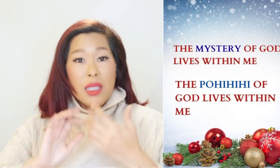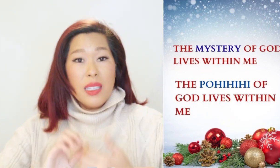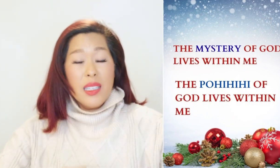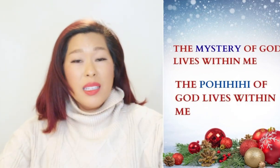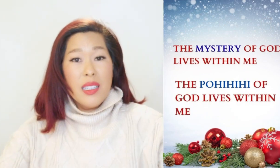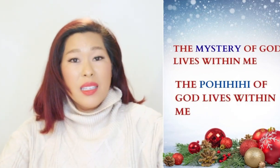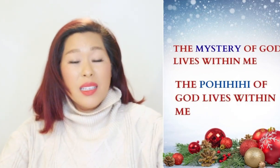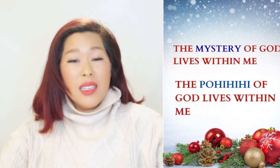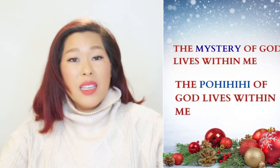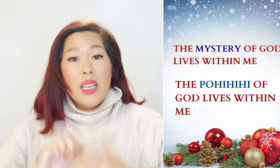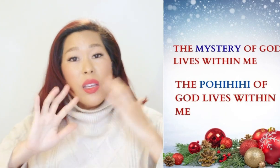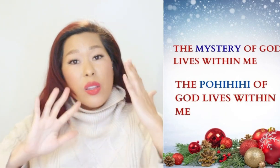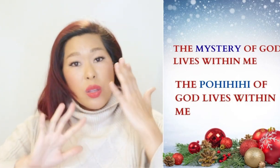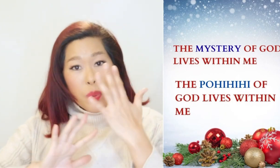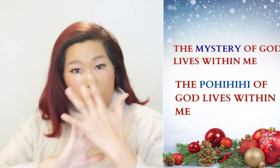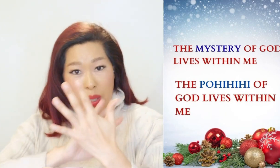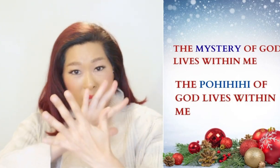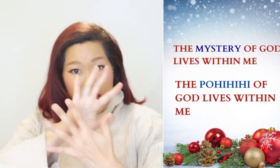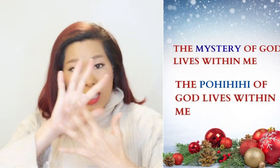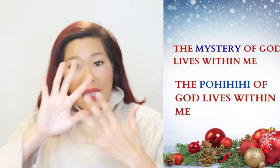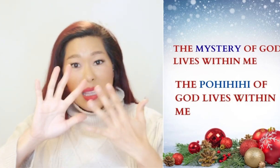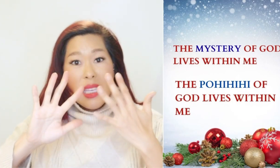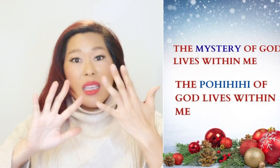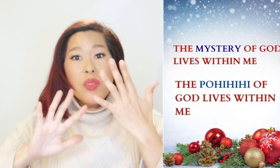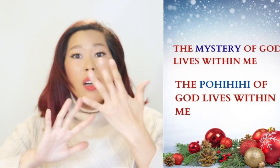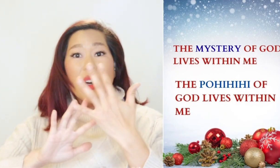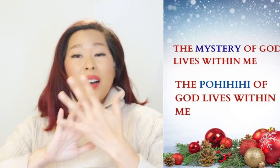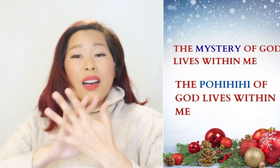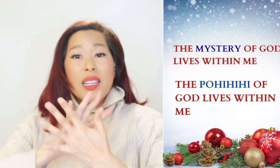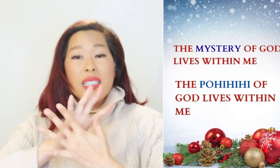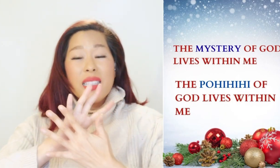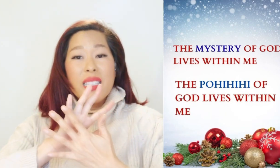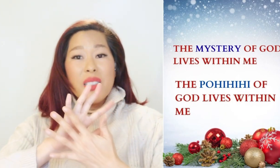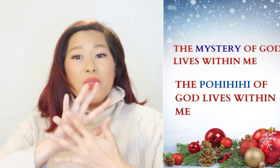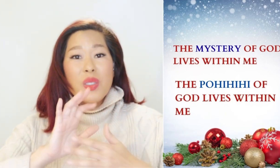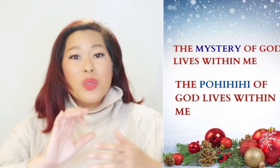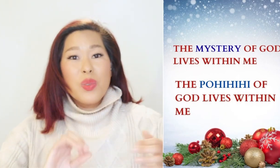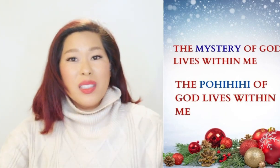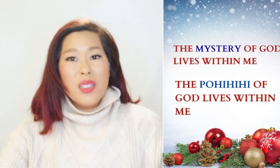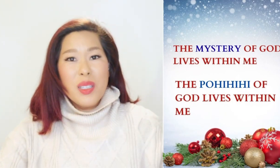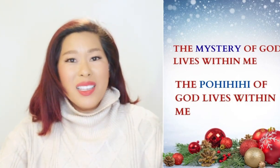The pohihihi of God lives within me.